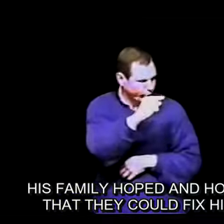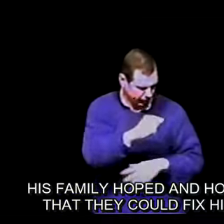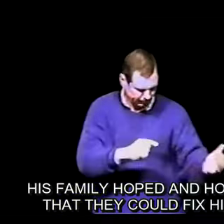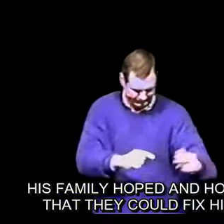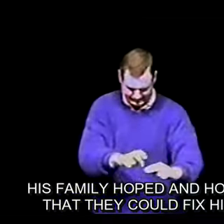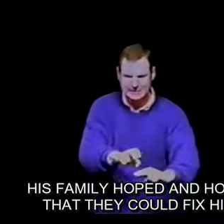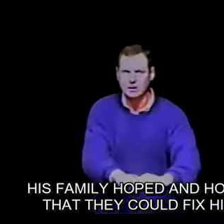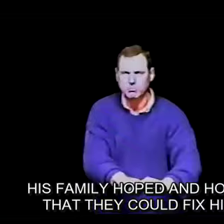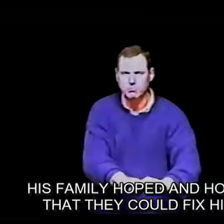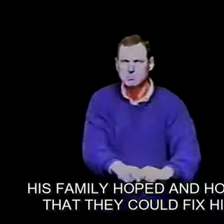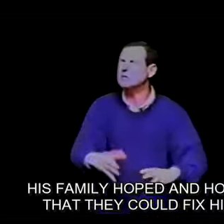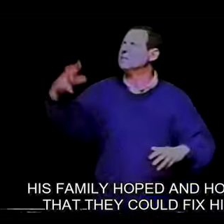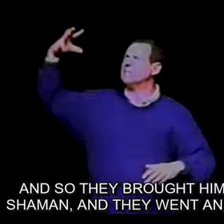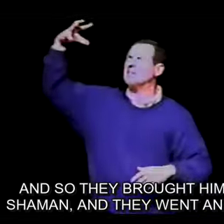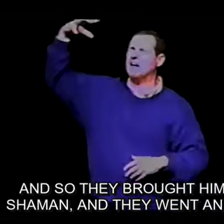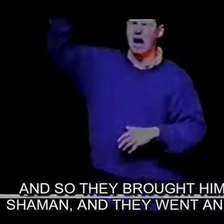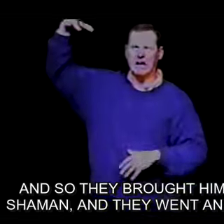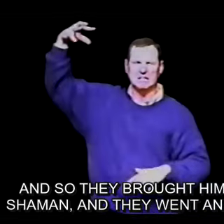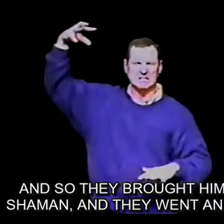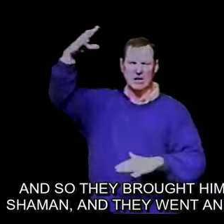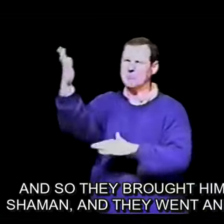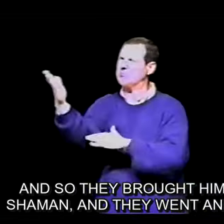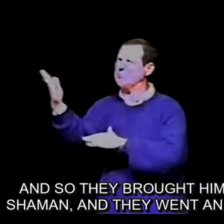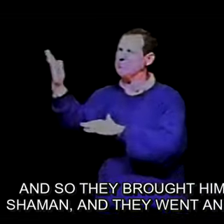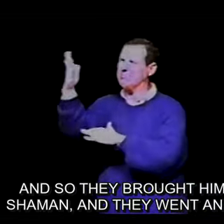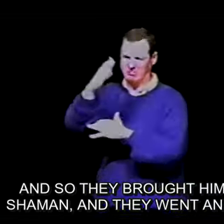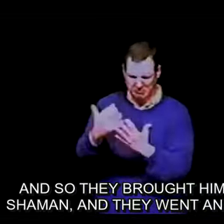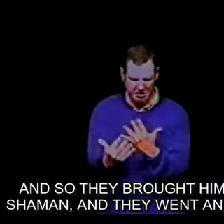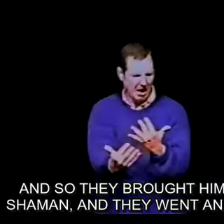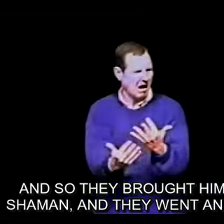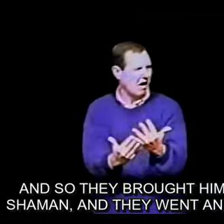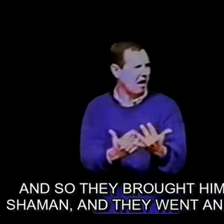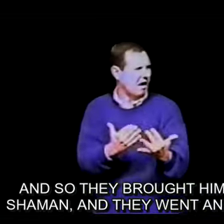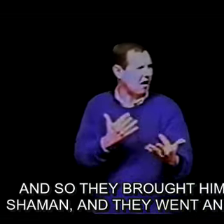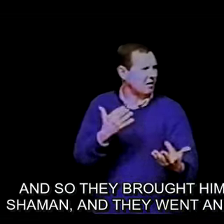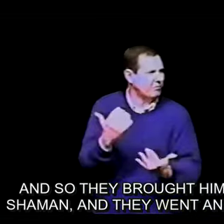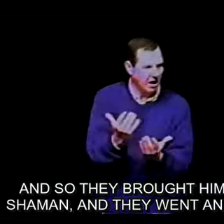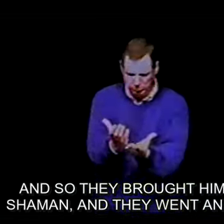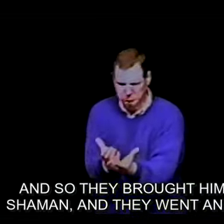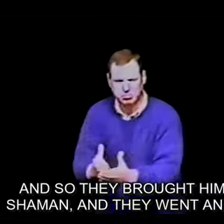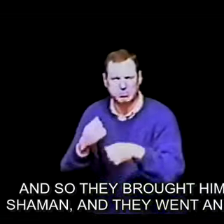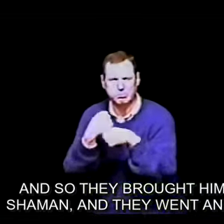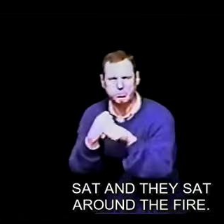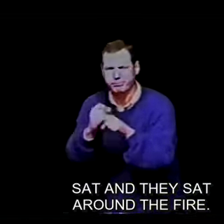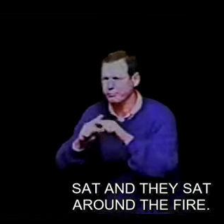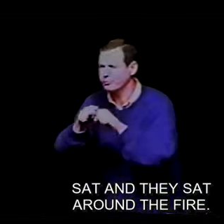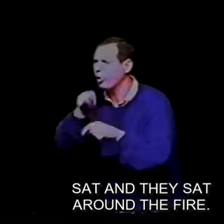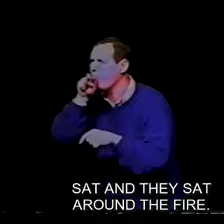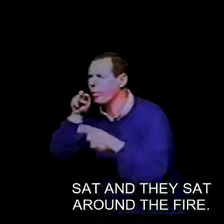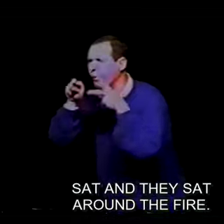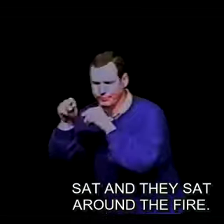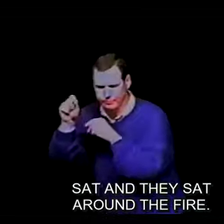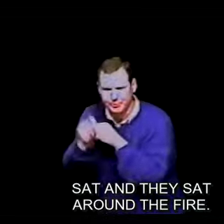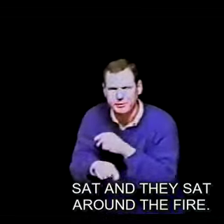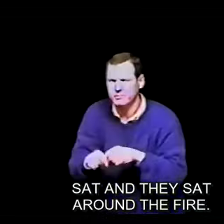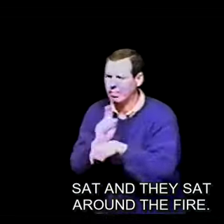could fix him. And so they brought him to a shaman, and they went and they sat around